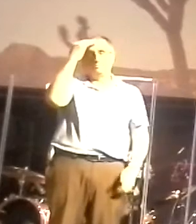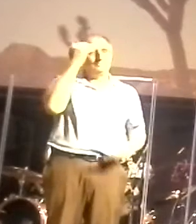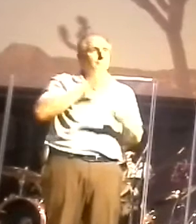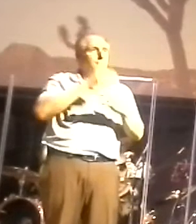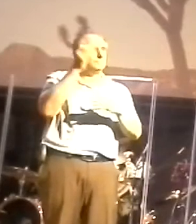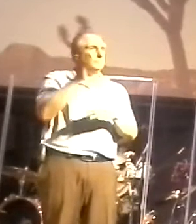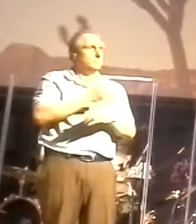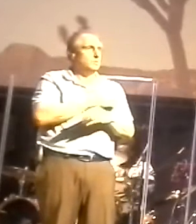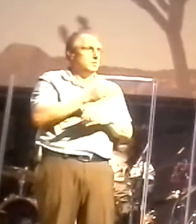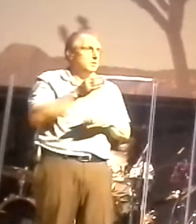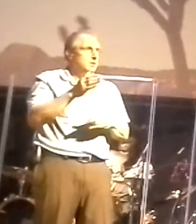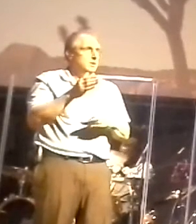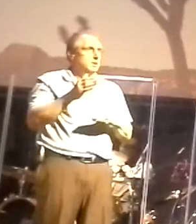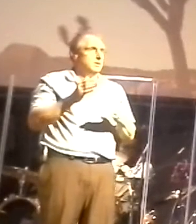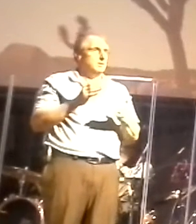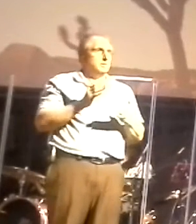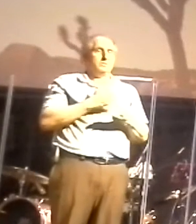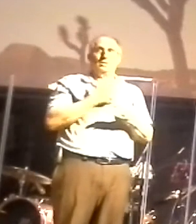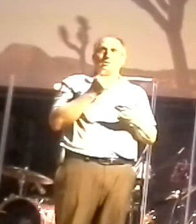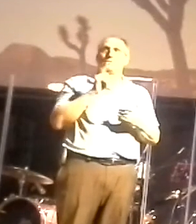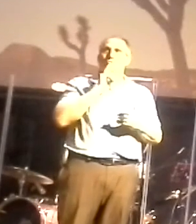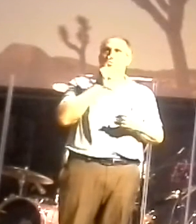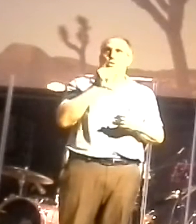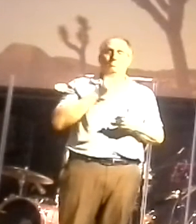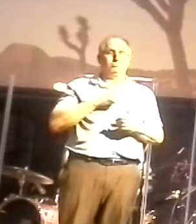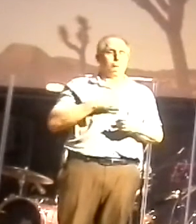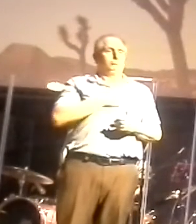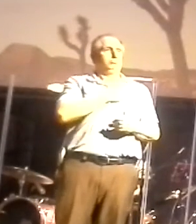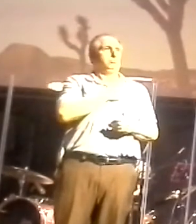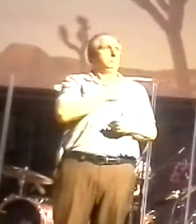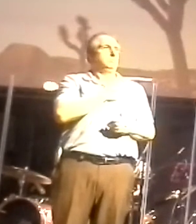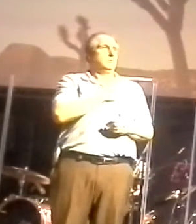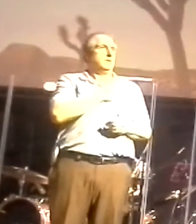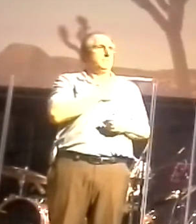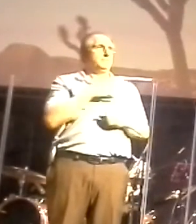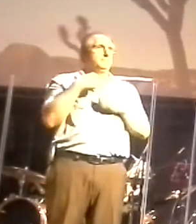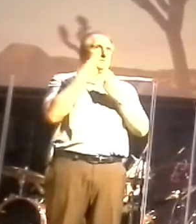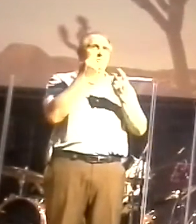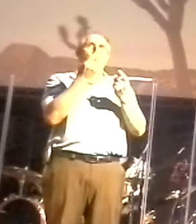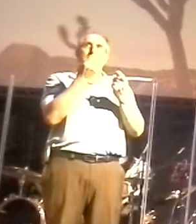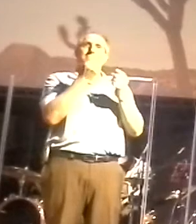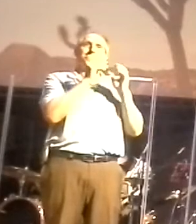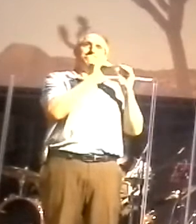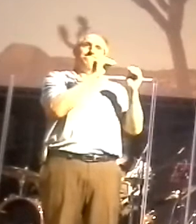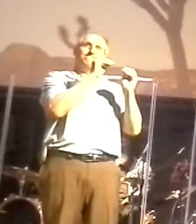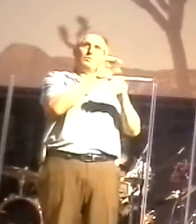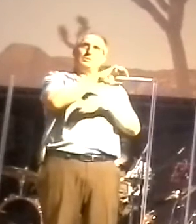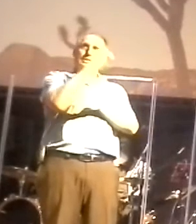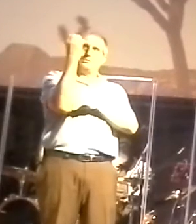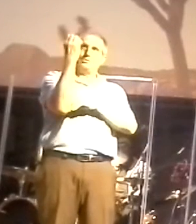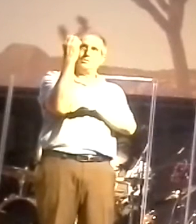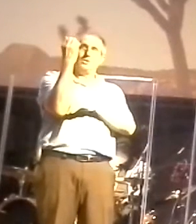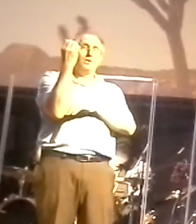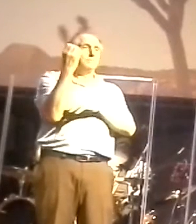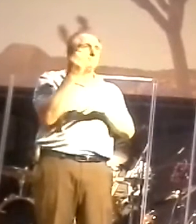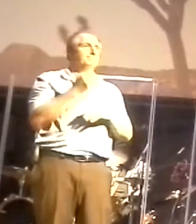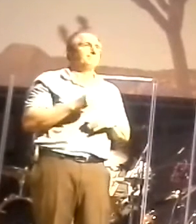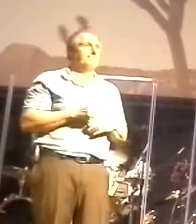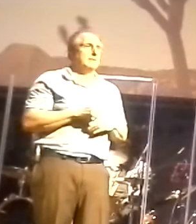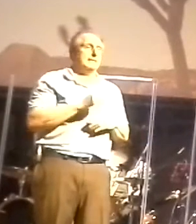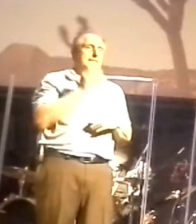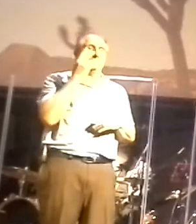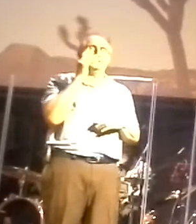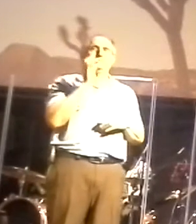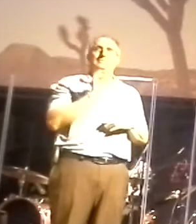next song we're going to sing is a song that's just been really impacting my heart ever since we introduced it at Easter, called Death Was Arrested. And it